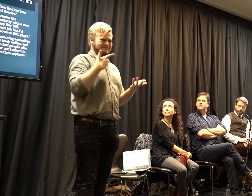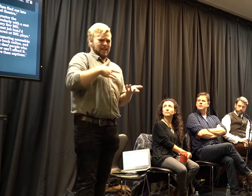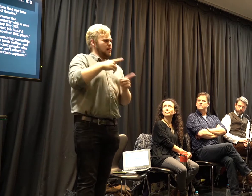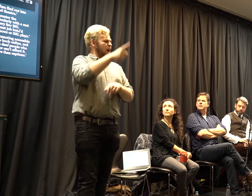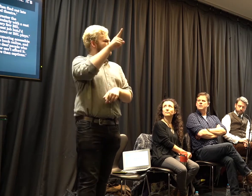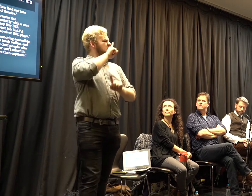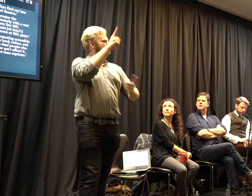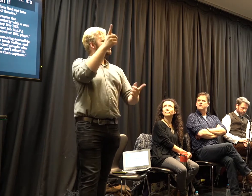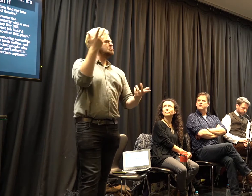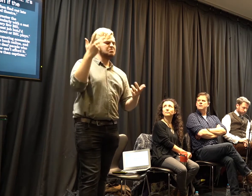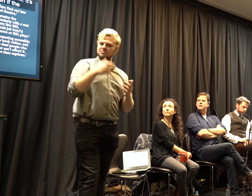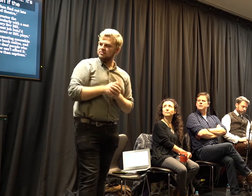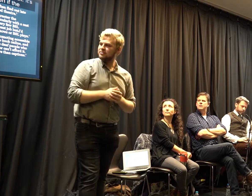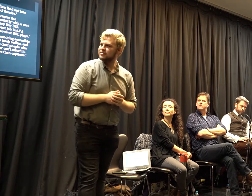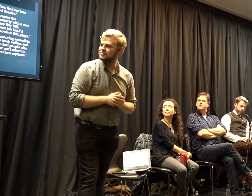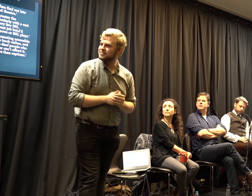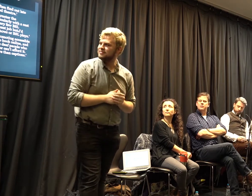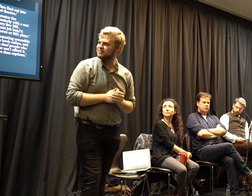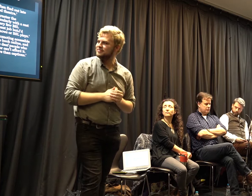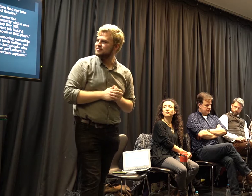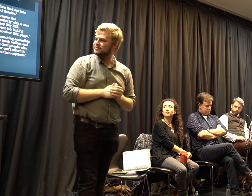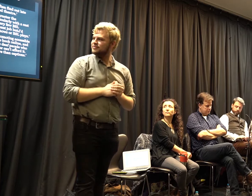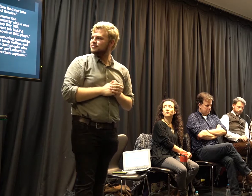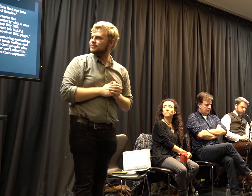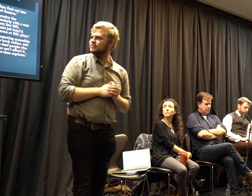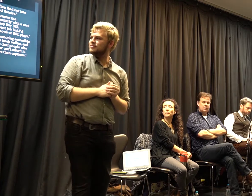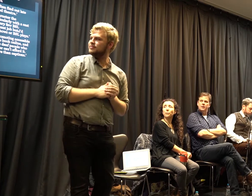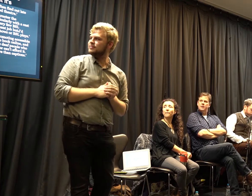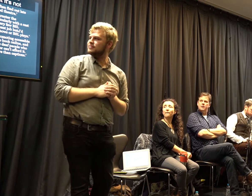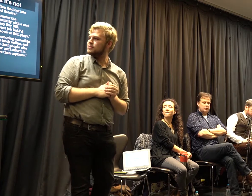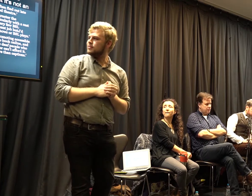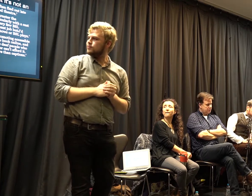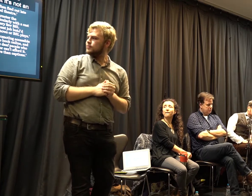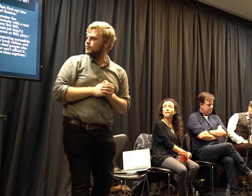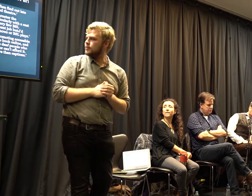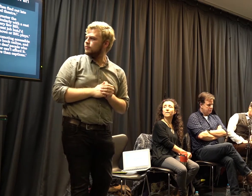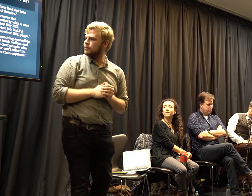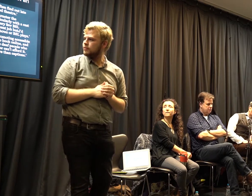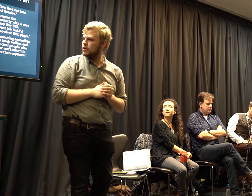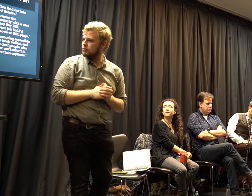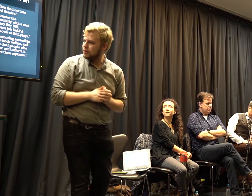interpreter is of a good quality, they feel that it's not an accessible medium.